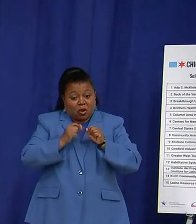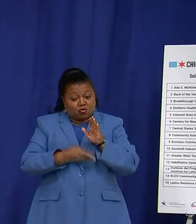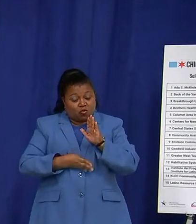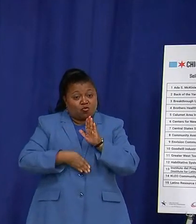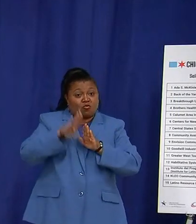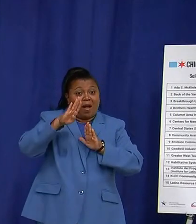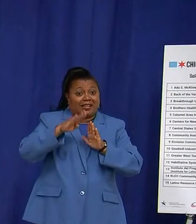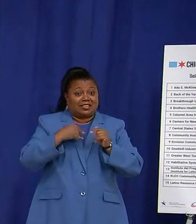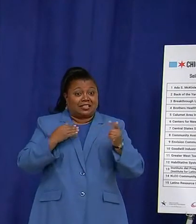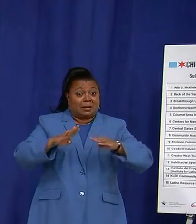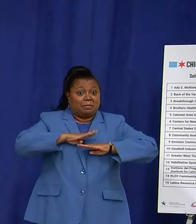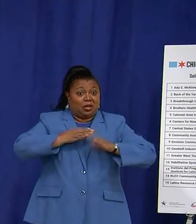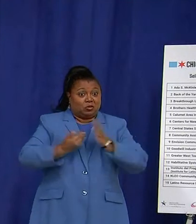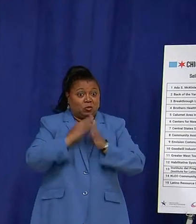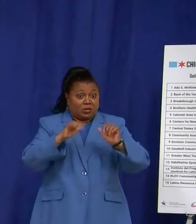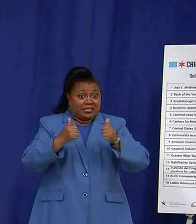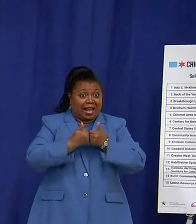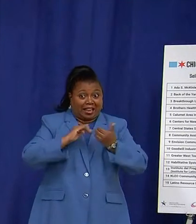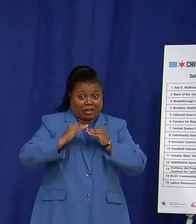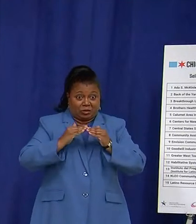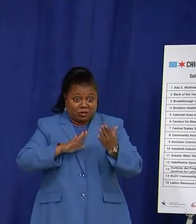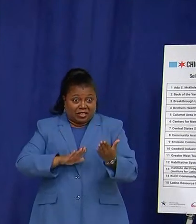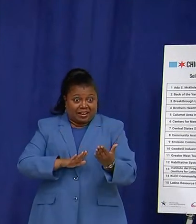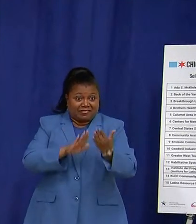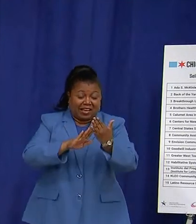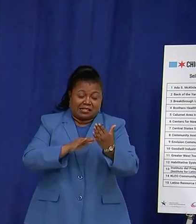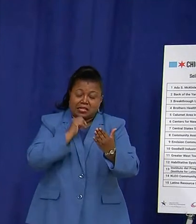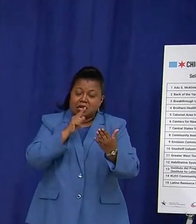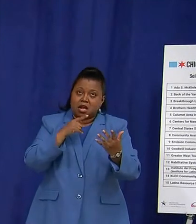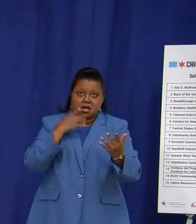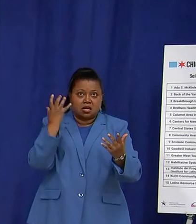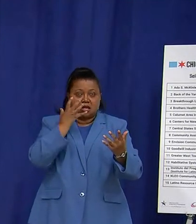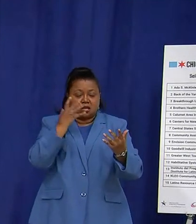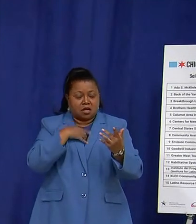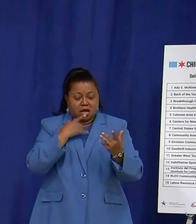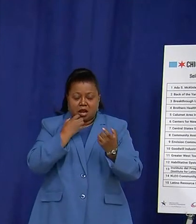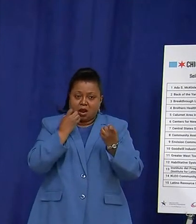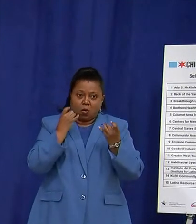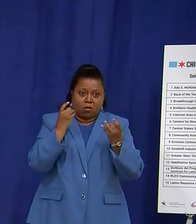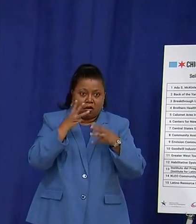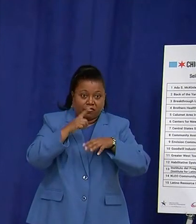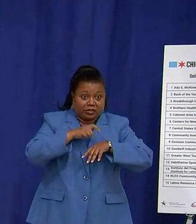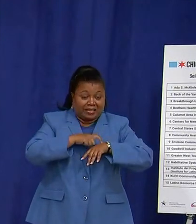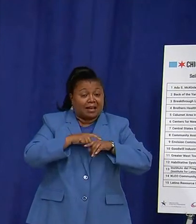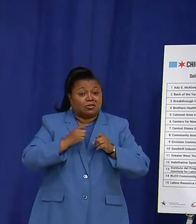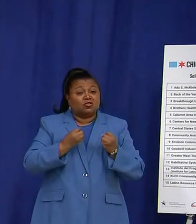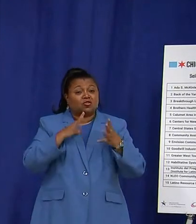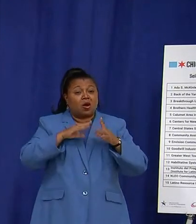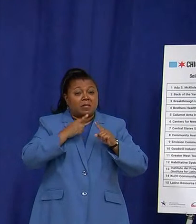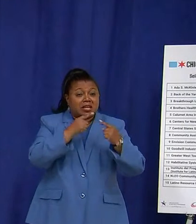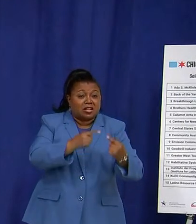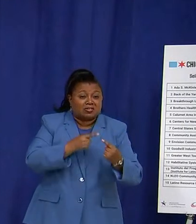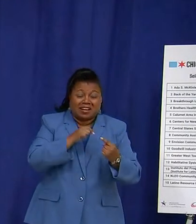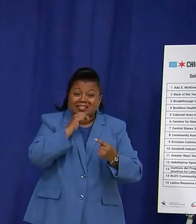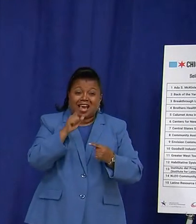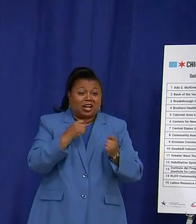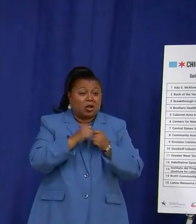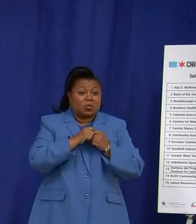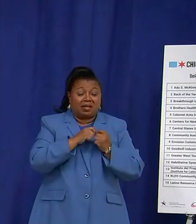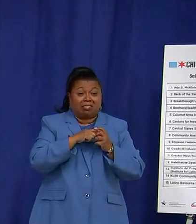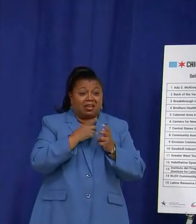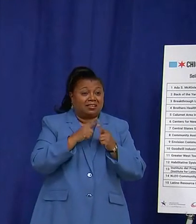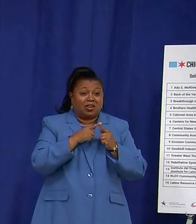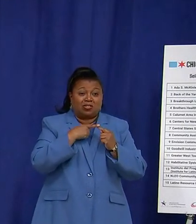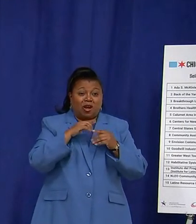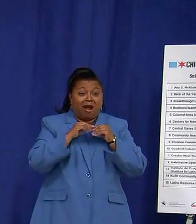to meet new challenges that our communities face in these unprecedented times. So many are struggling, not just with the